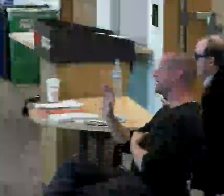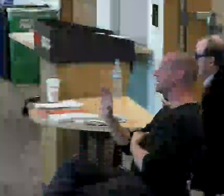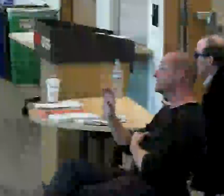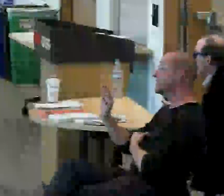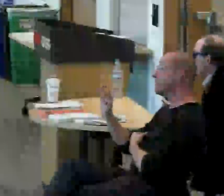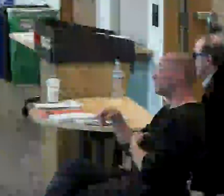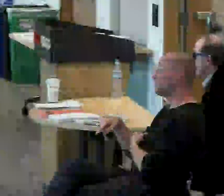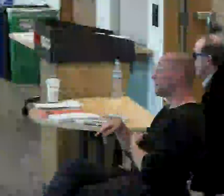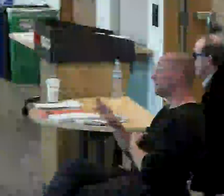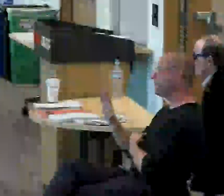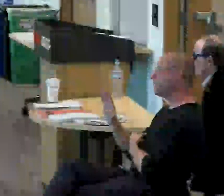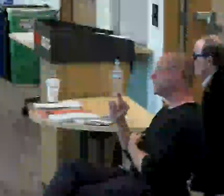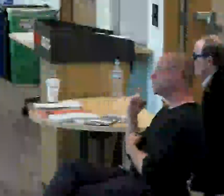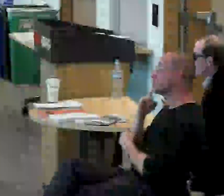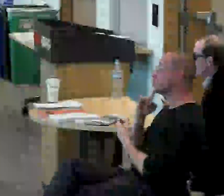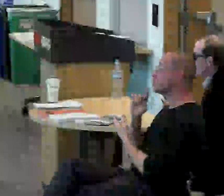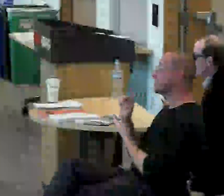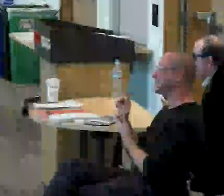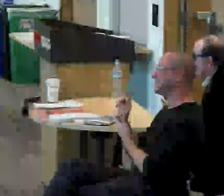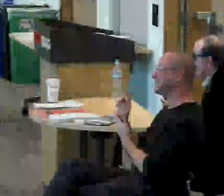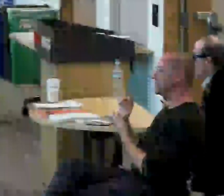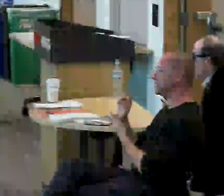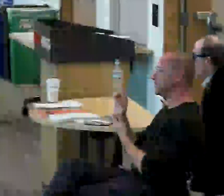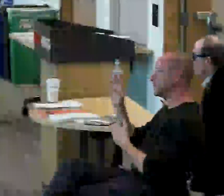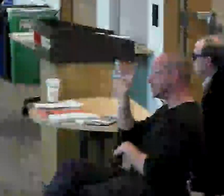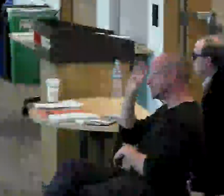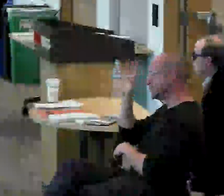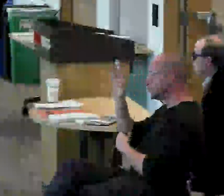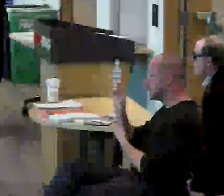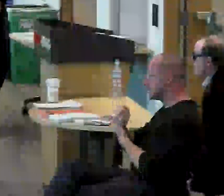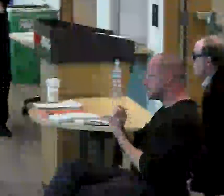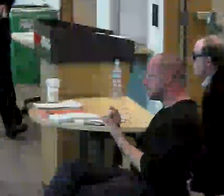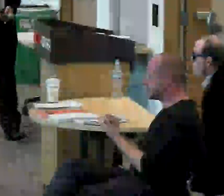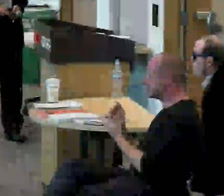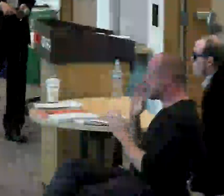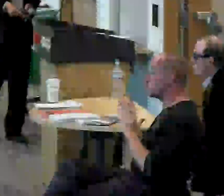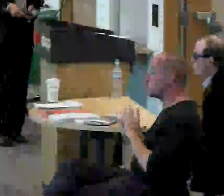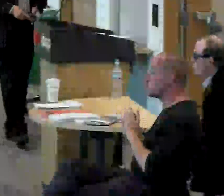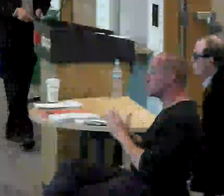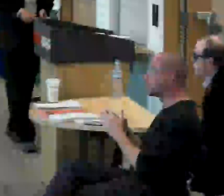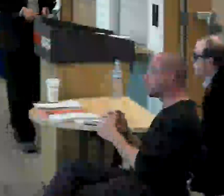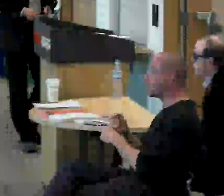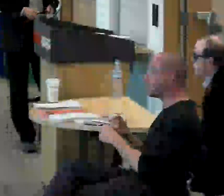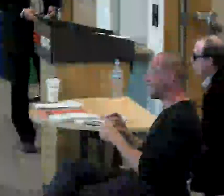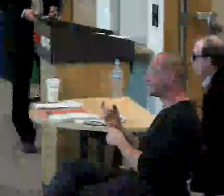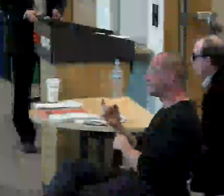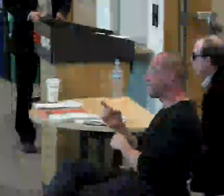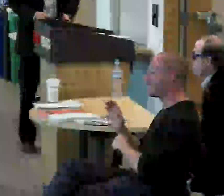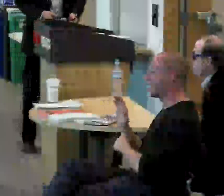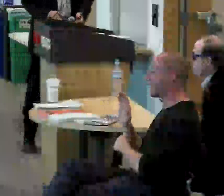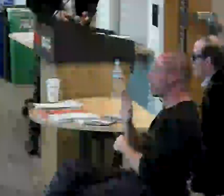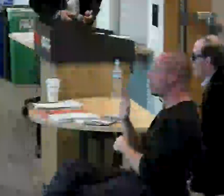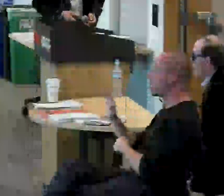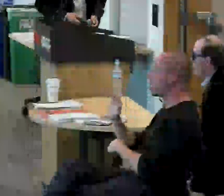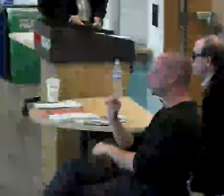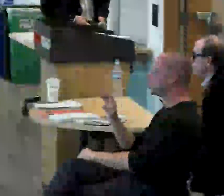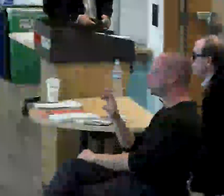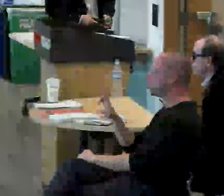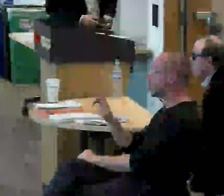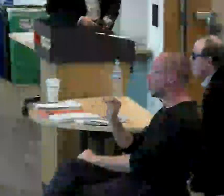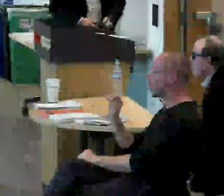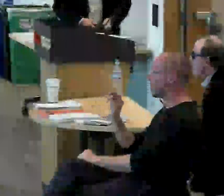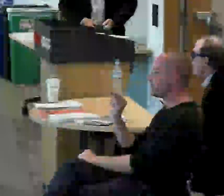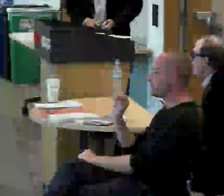CFPB has just designed and is just rolling out next month a disability version of their Your Money, Your Tools financial